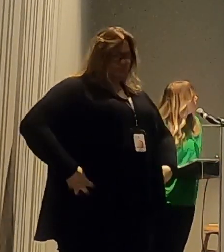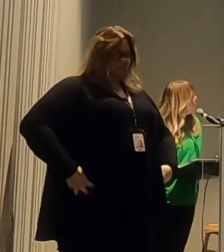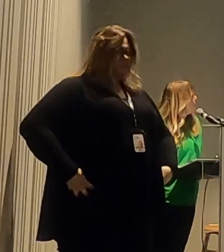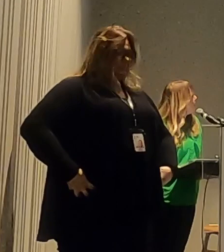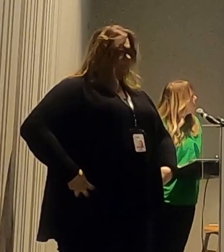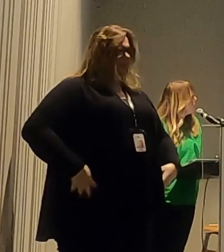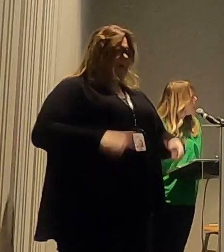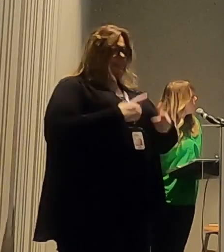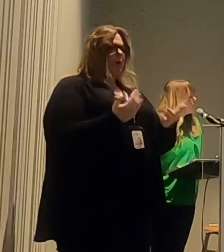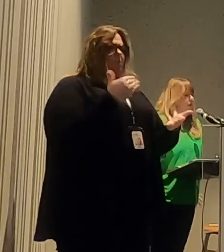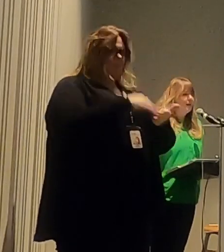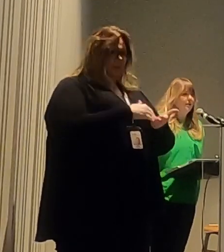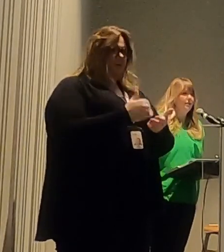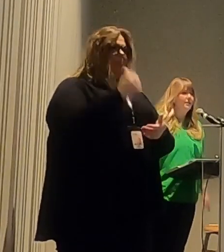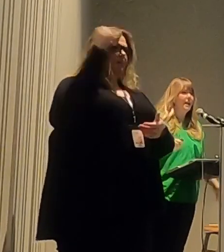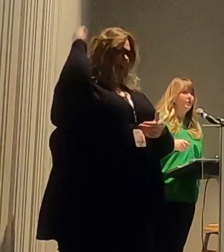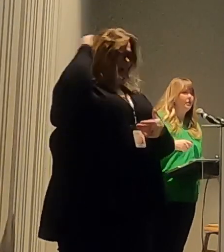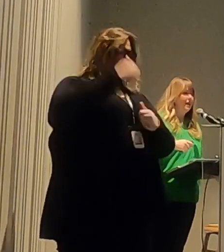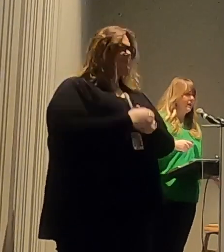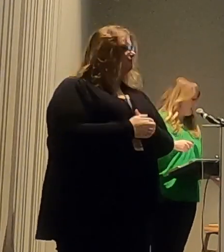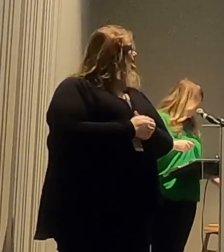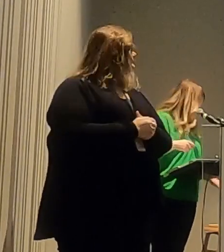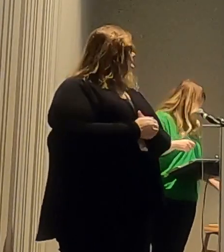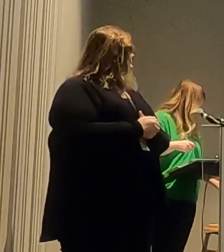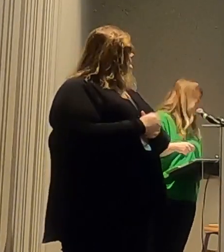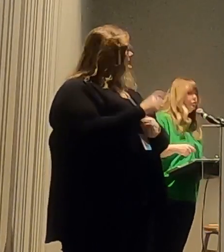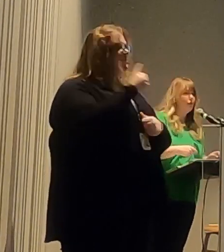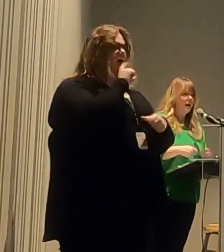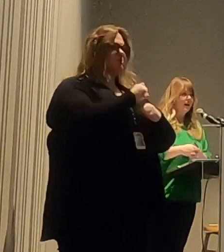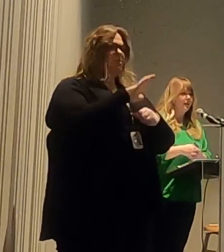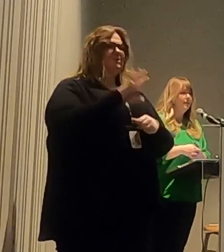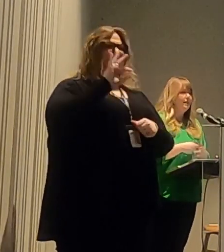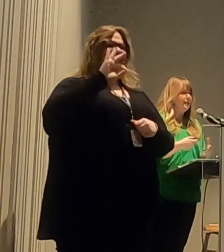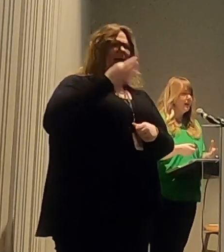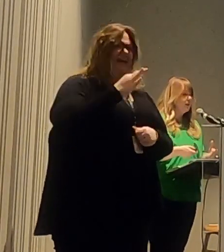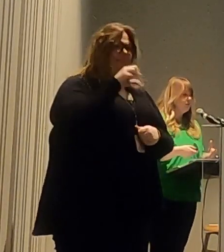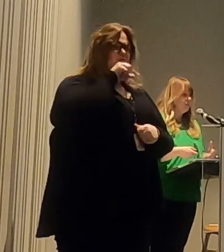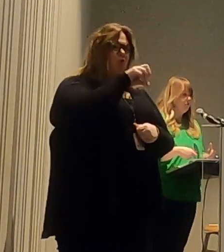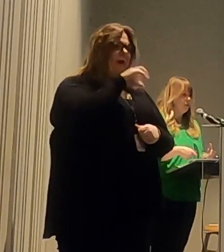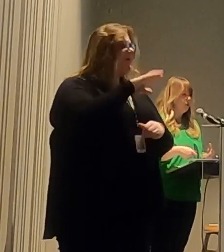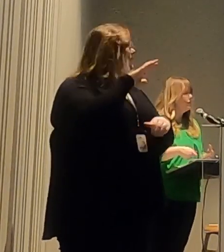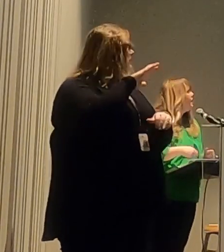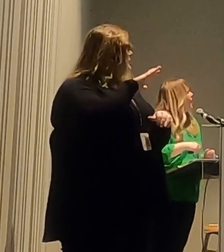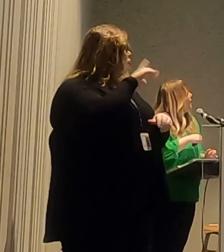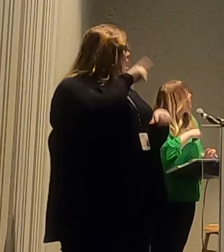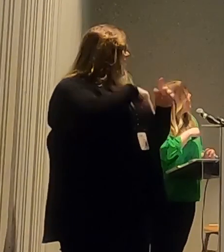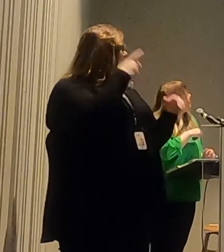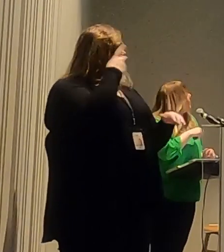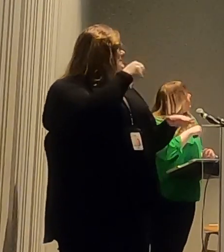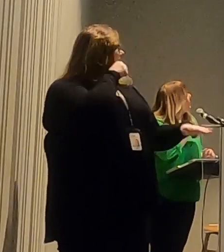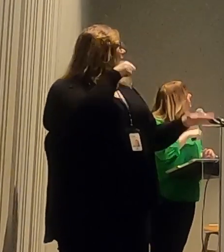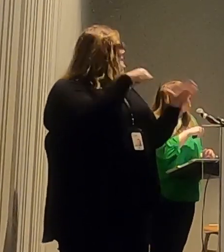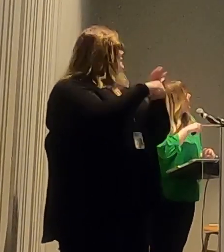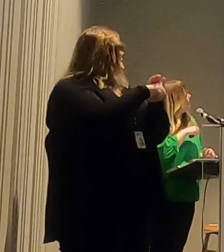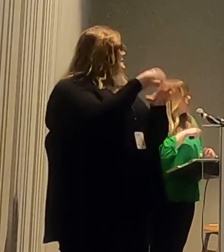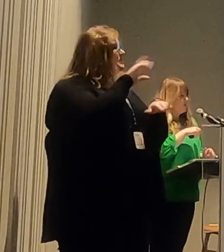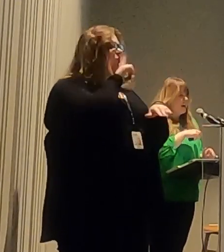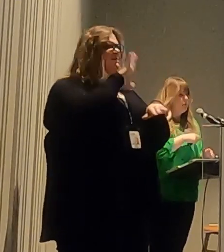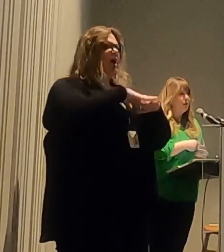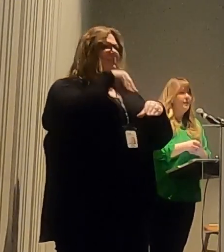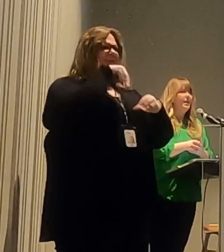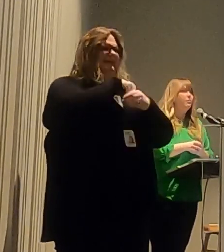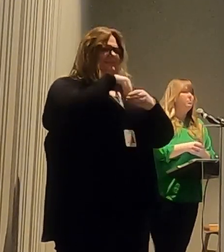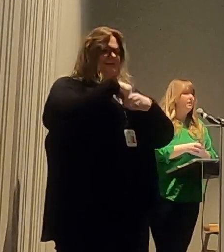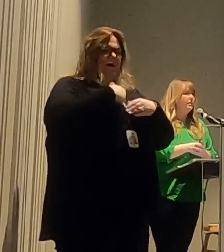and then repeated on the back. And then there's actually a 9th dragon that's hidden from view that is on the inside of